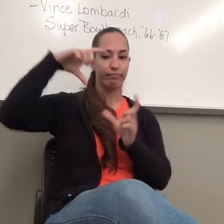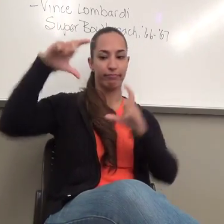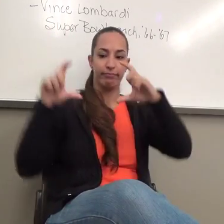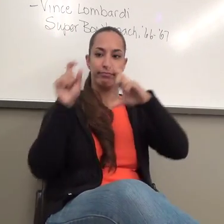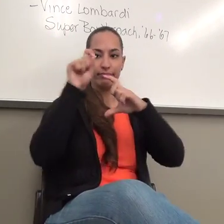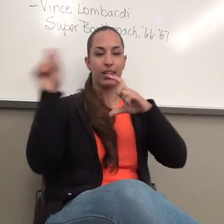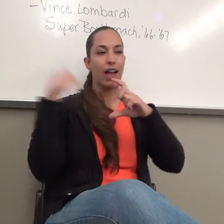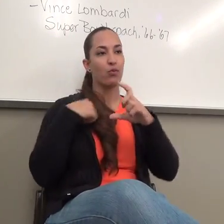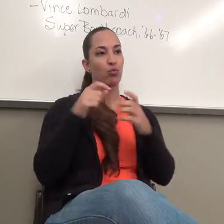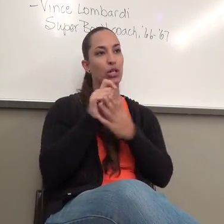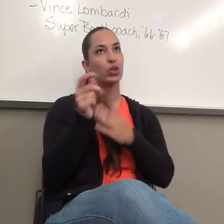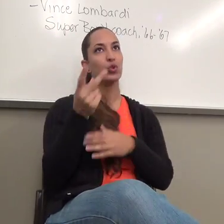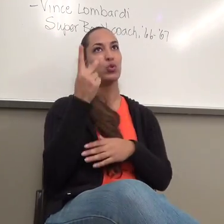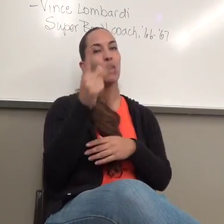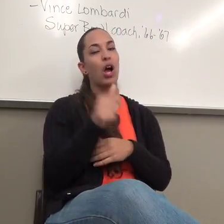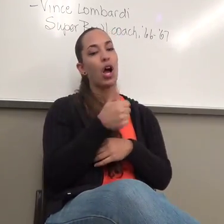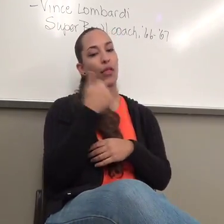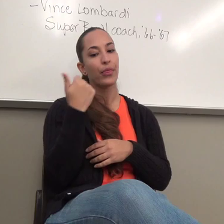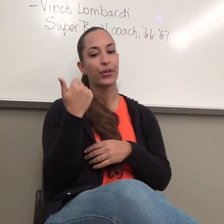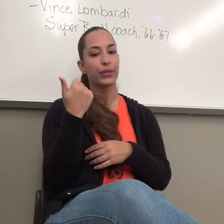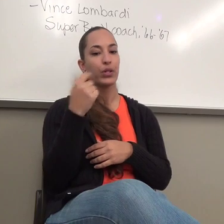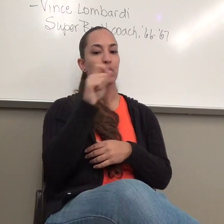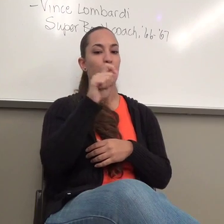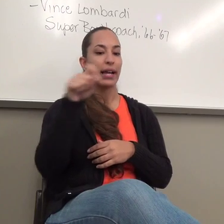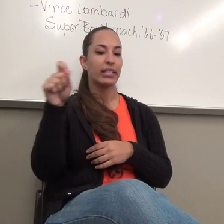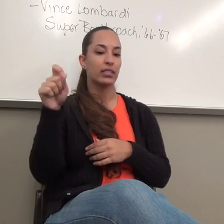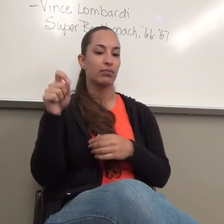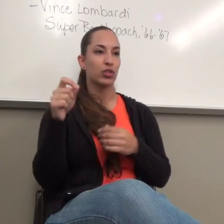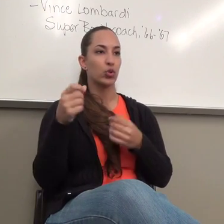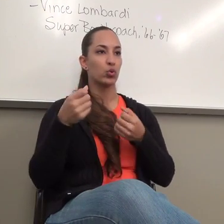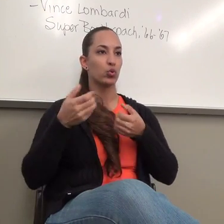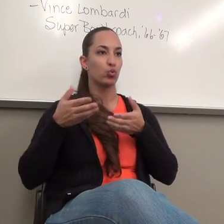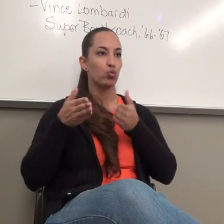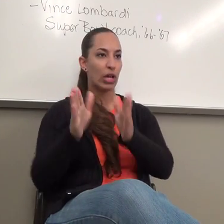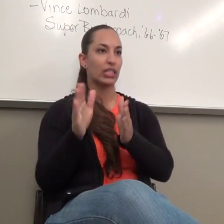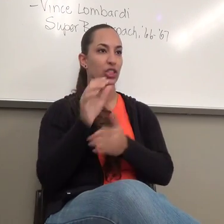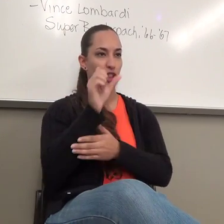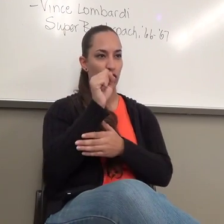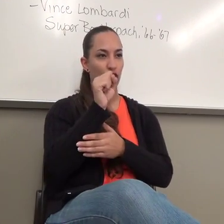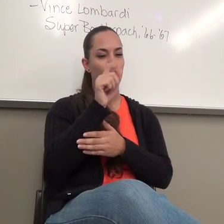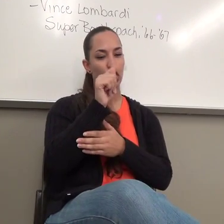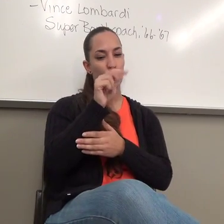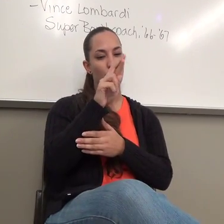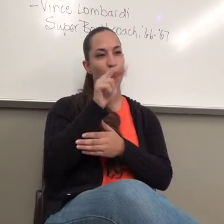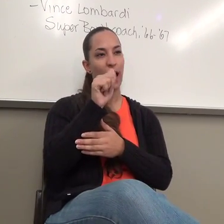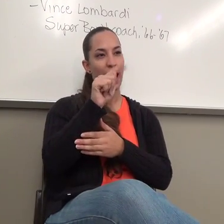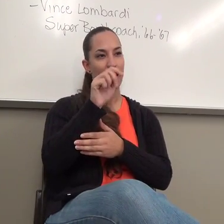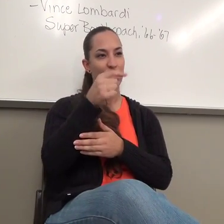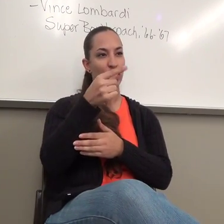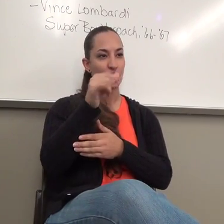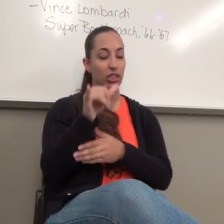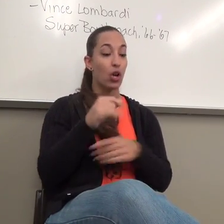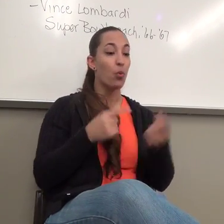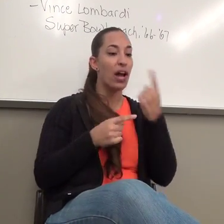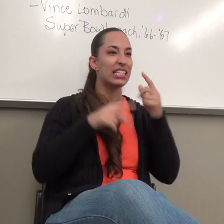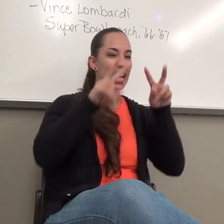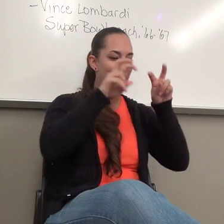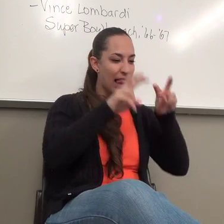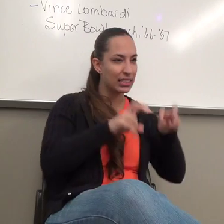2 other writing strategies. One is analysis, and the other is argument, which we